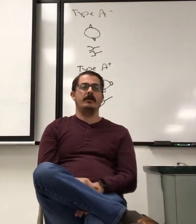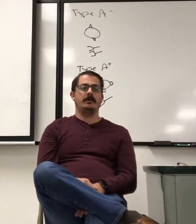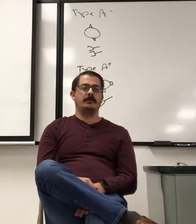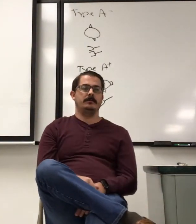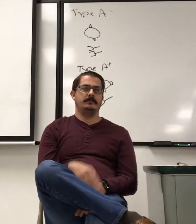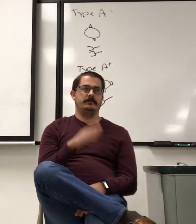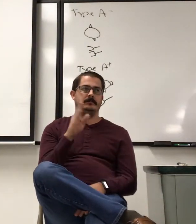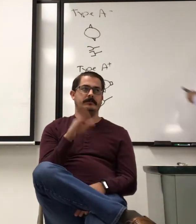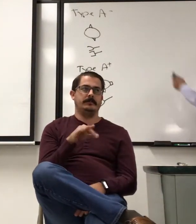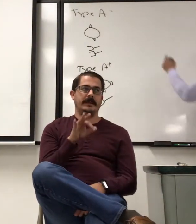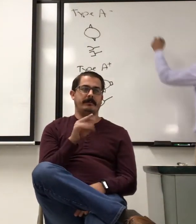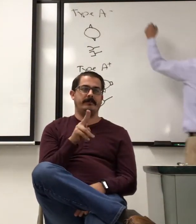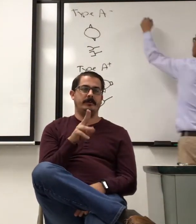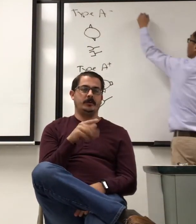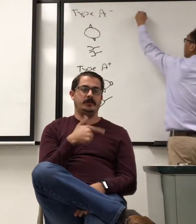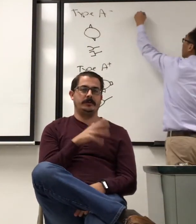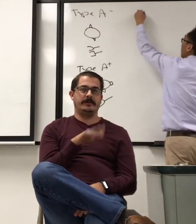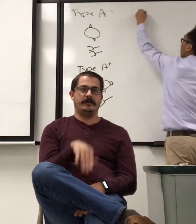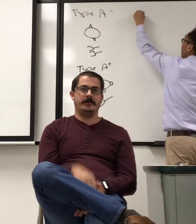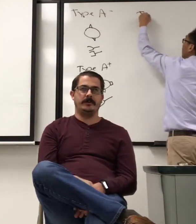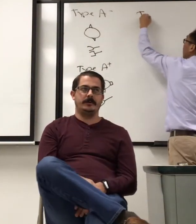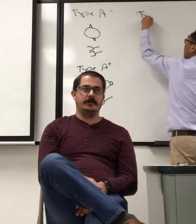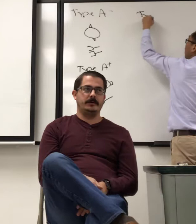B negative.